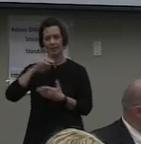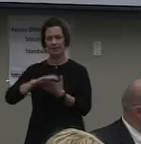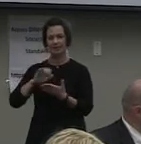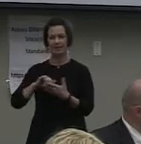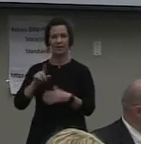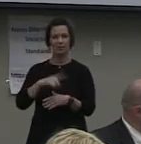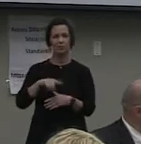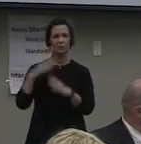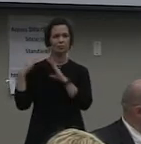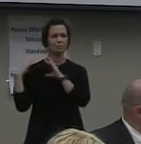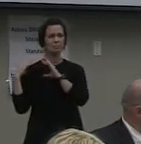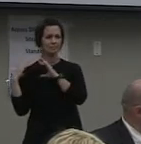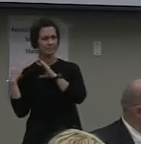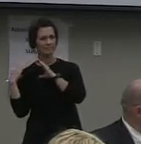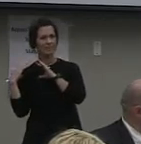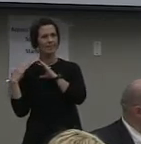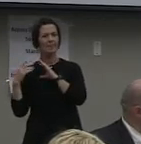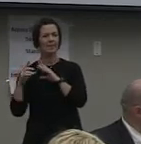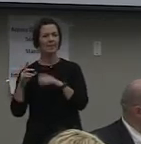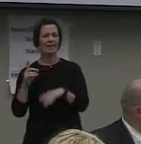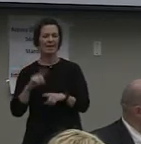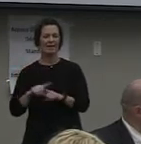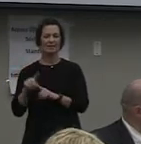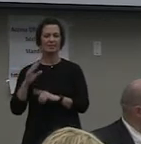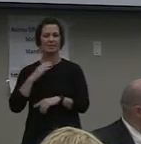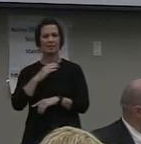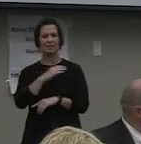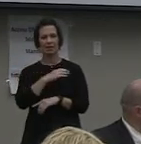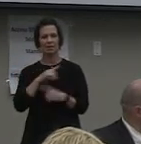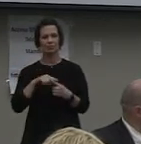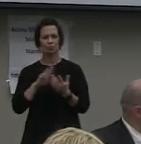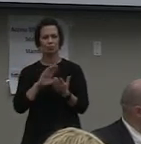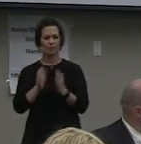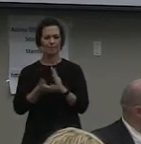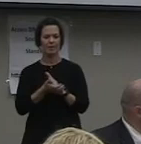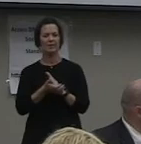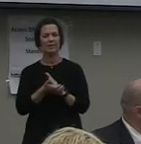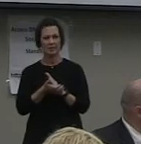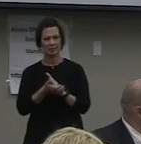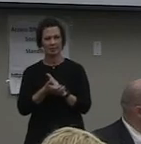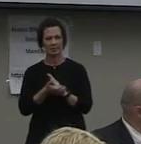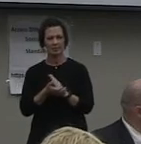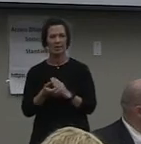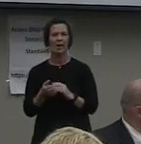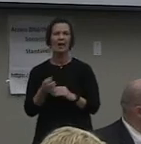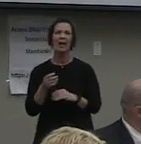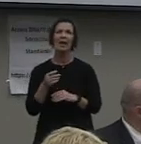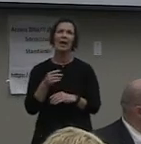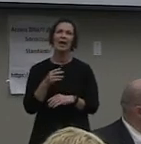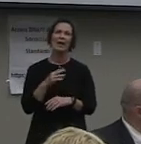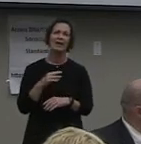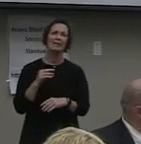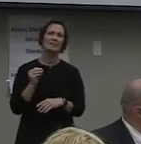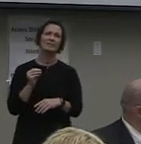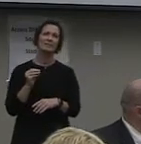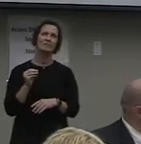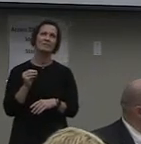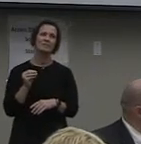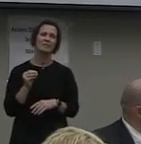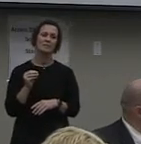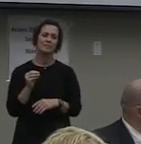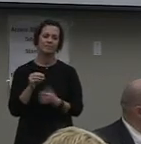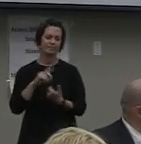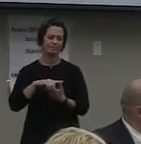committee to amend the former social studies standards of my generation that failed to actively depict